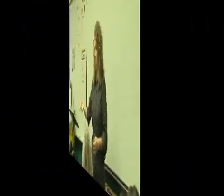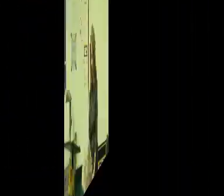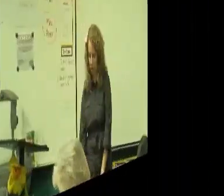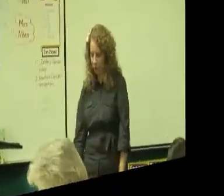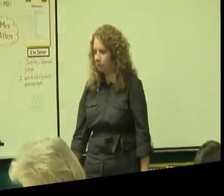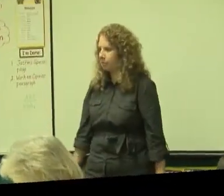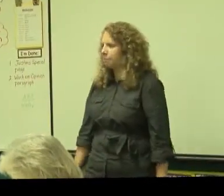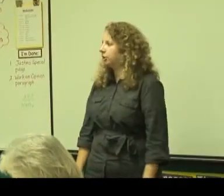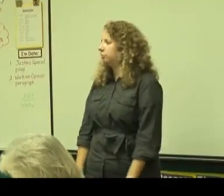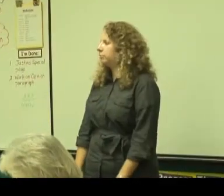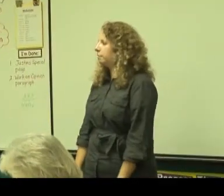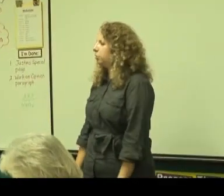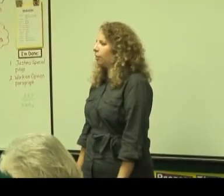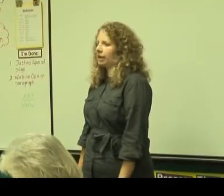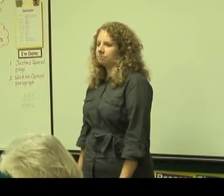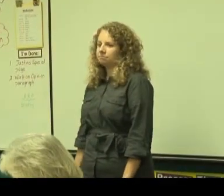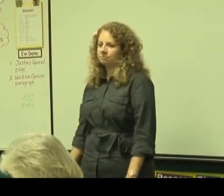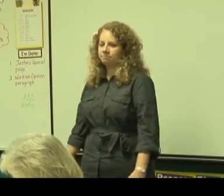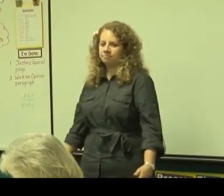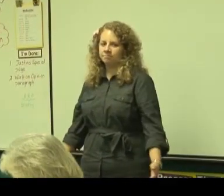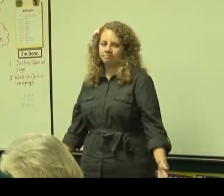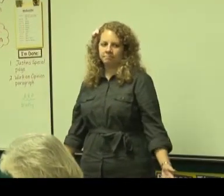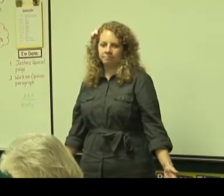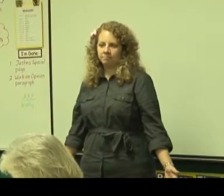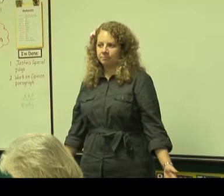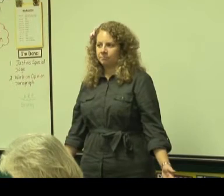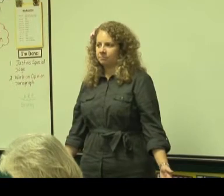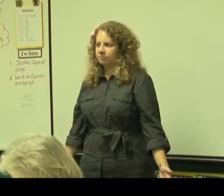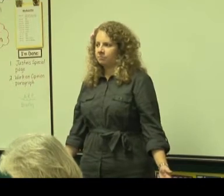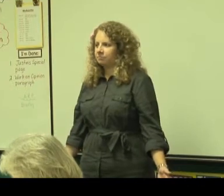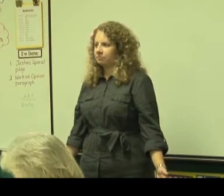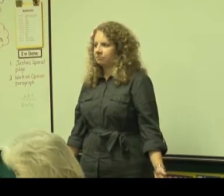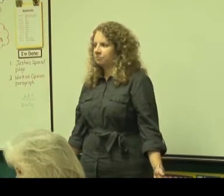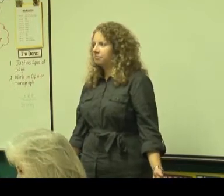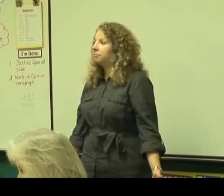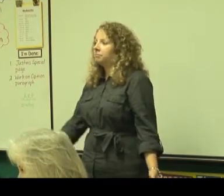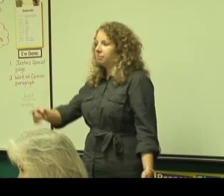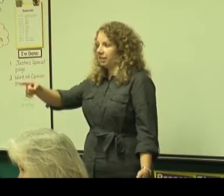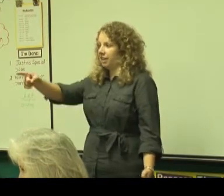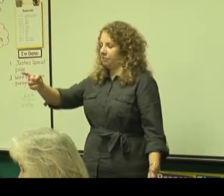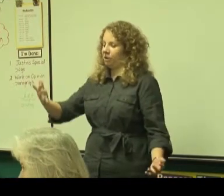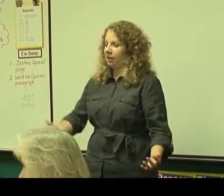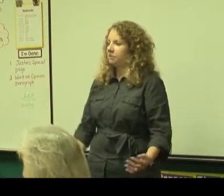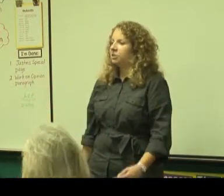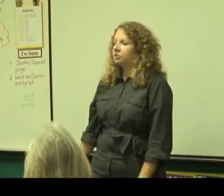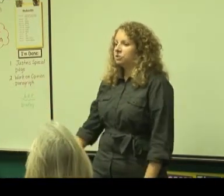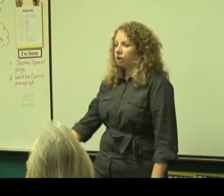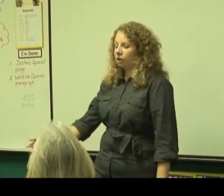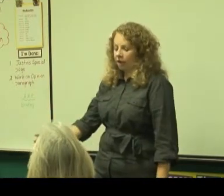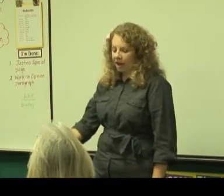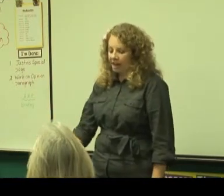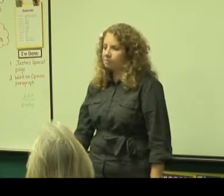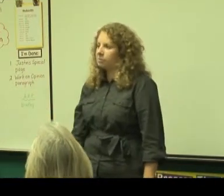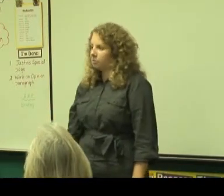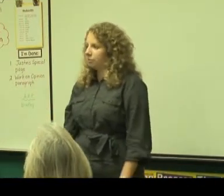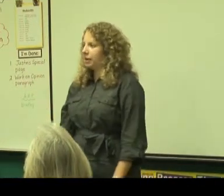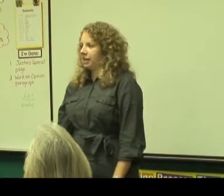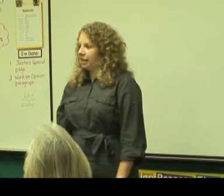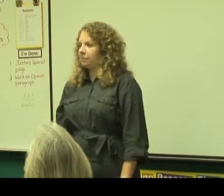number 2, remember. Remember what? I remember my name. My book. My name. Okay. So I remember my name,